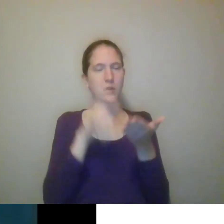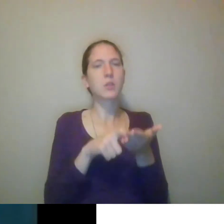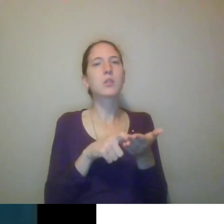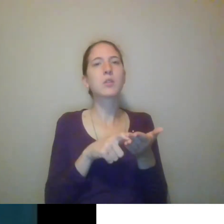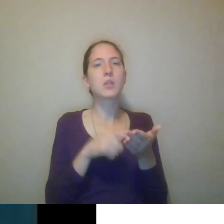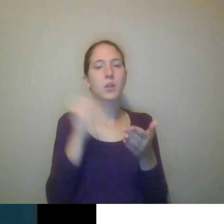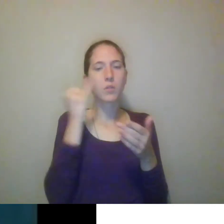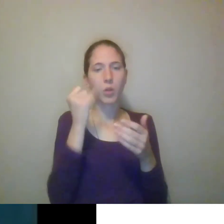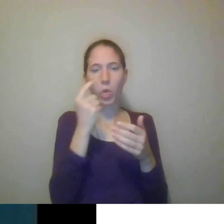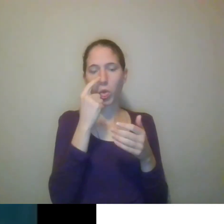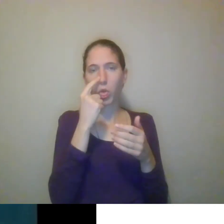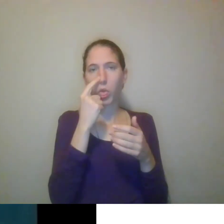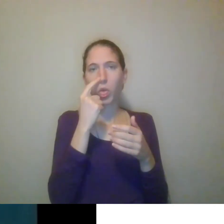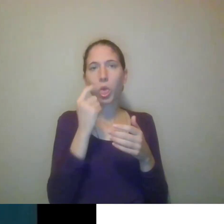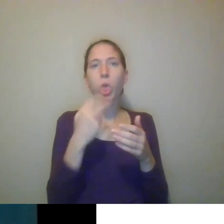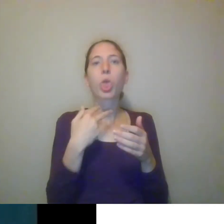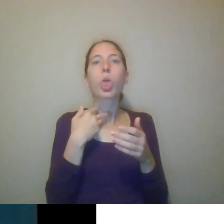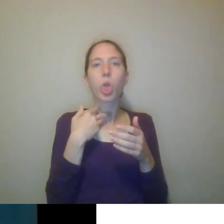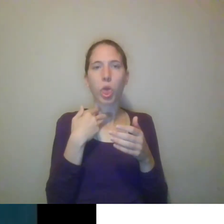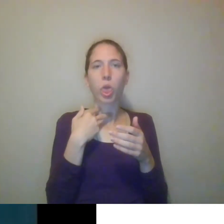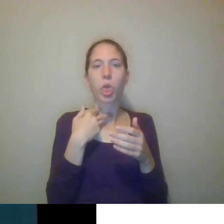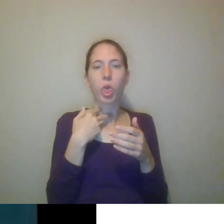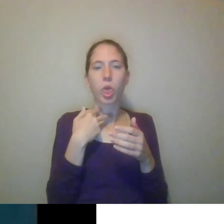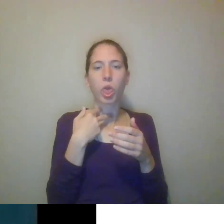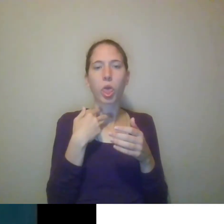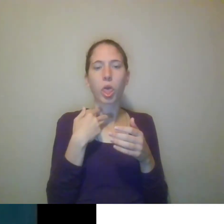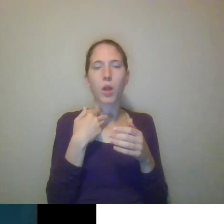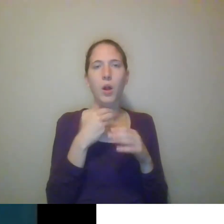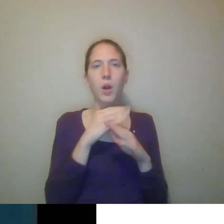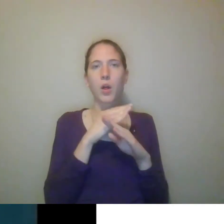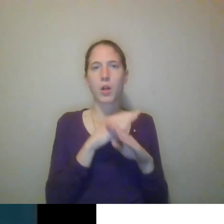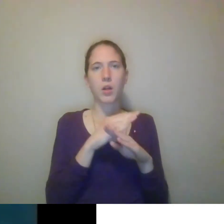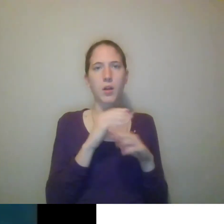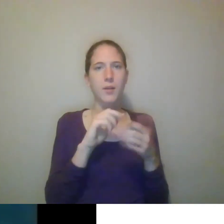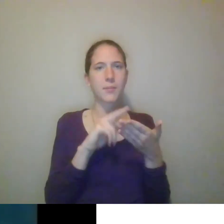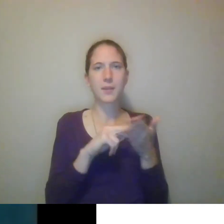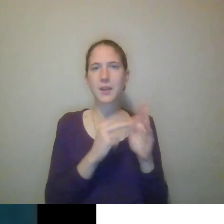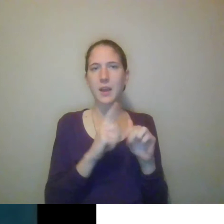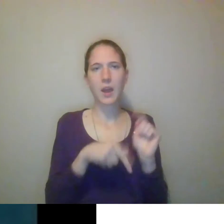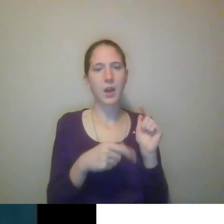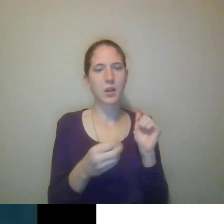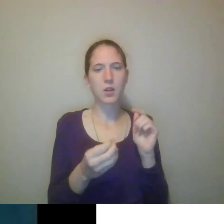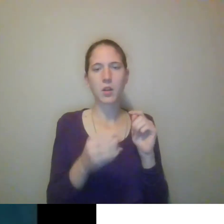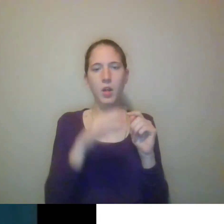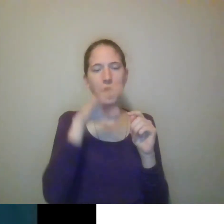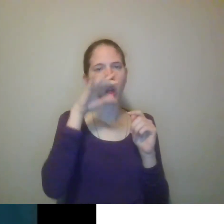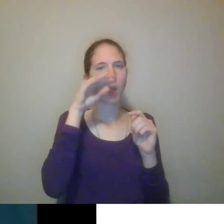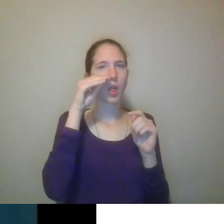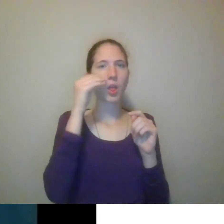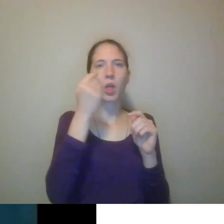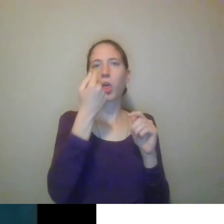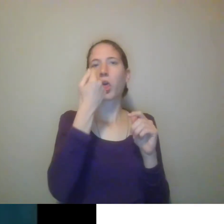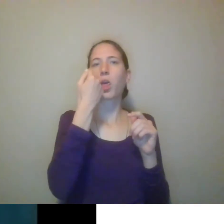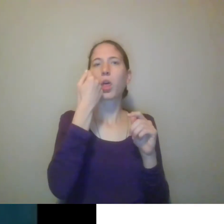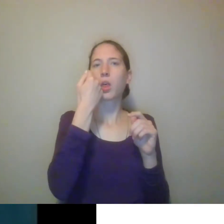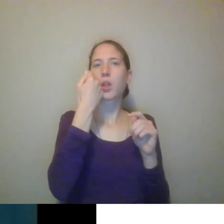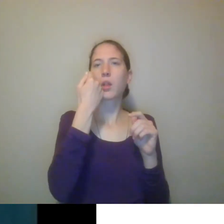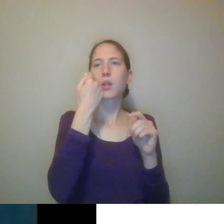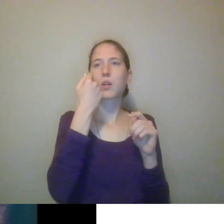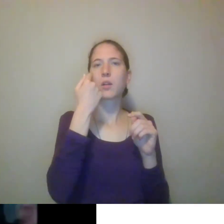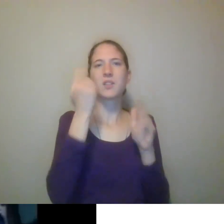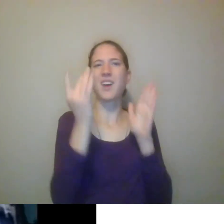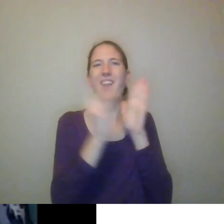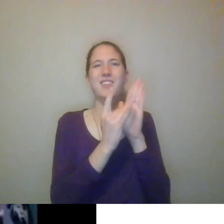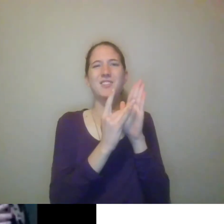stuffy nose, if you're congested, you're blocking them, so nothing can get back to there. All right. In order to smell something, here's something that you may